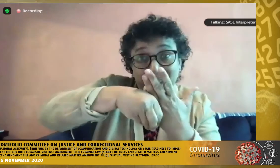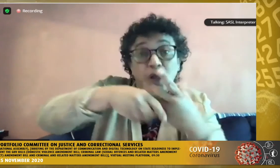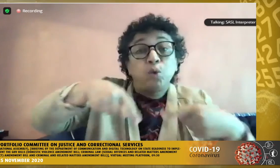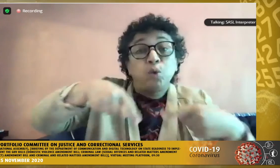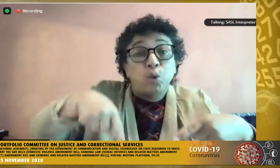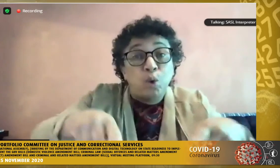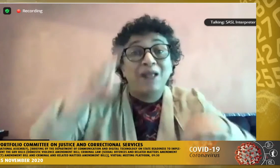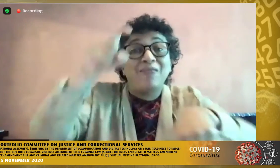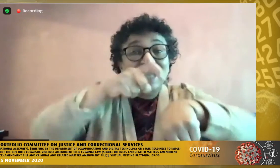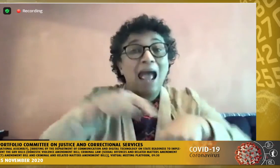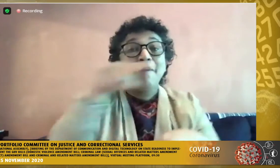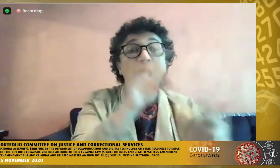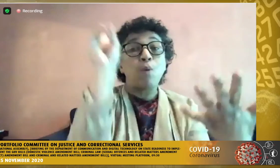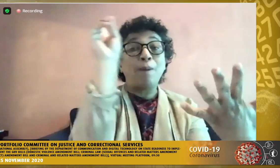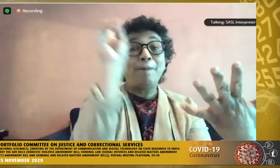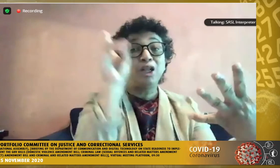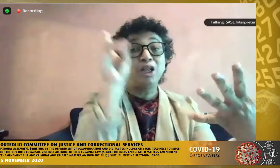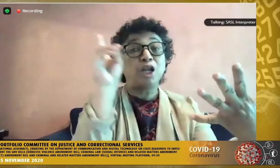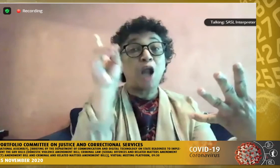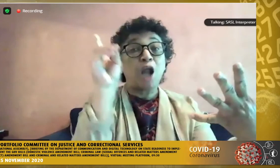then during the process